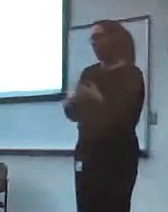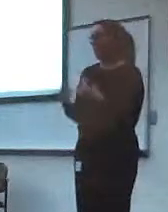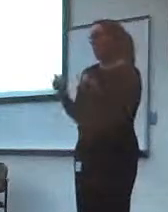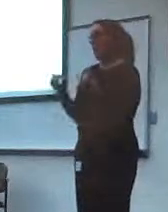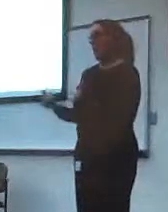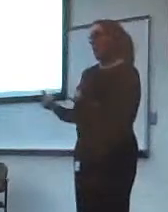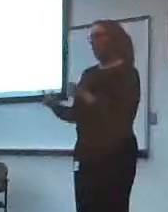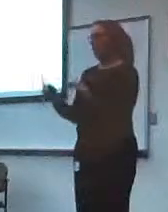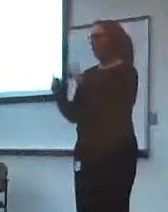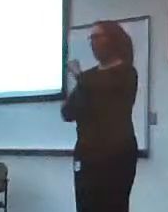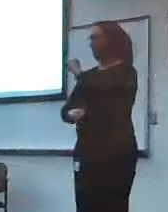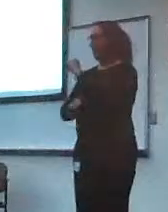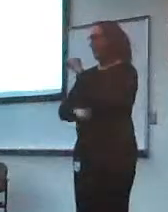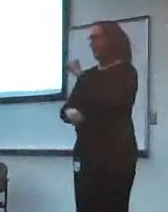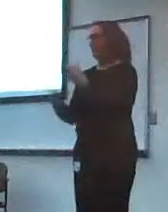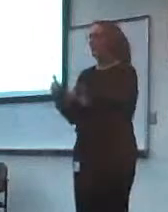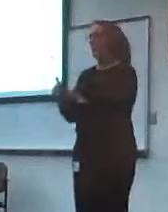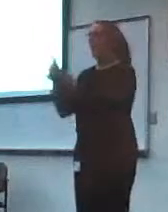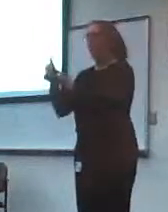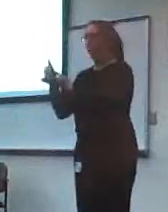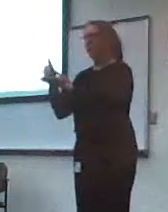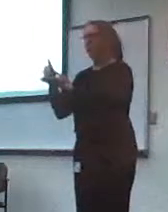So that offender, or the person who broke the law,